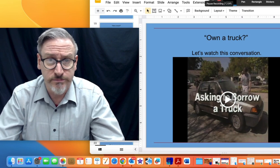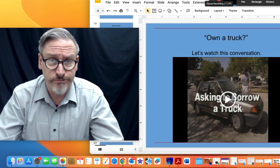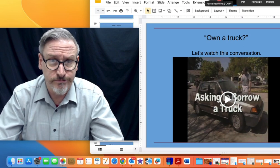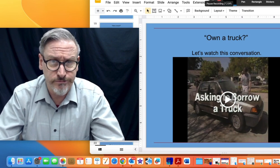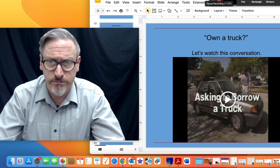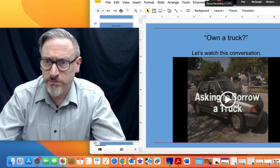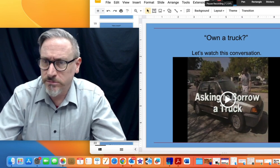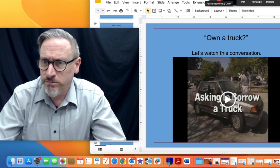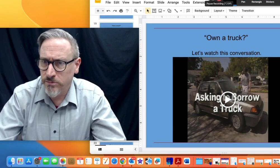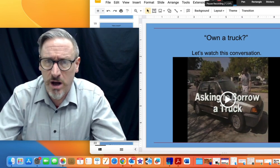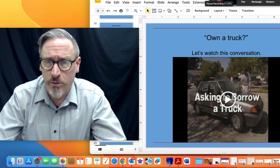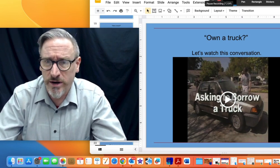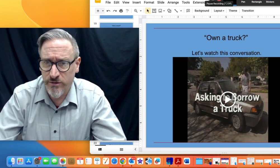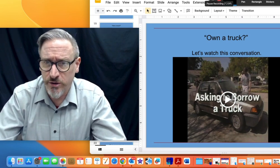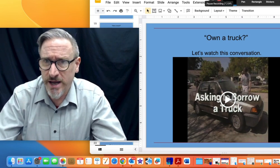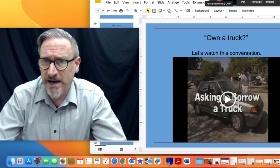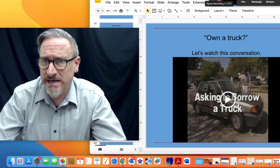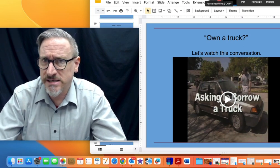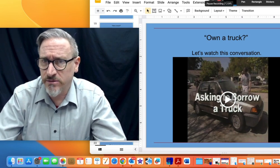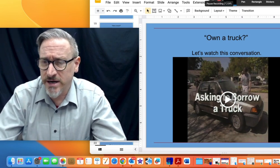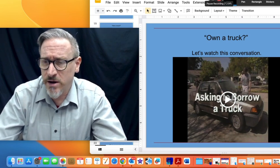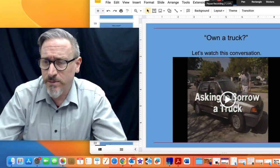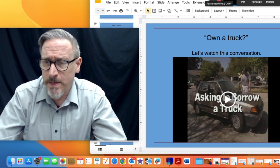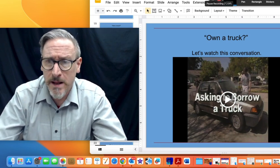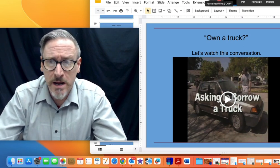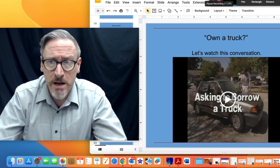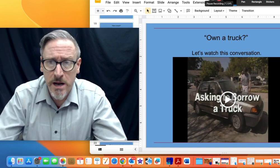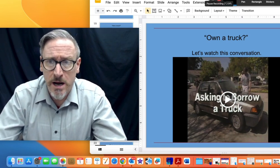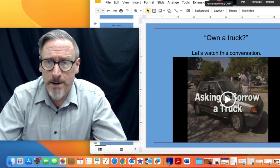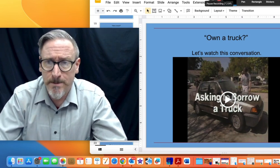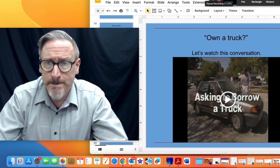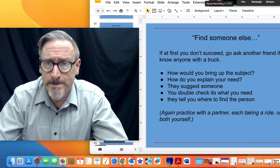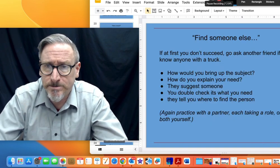case whatever you can't access it right now.